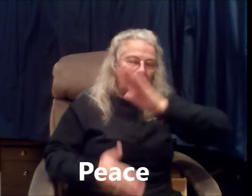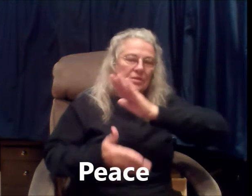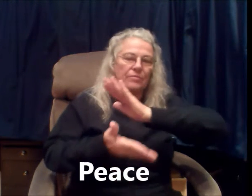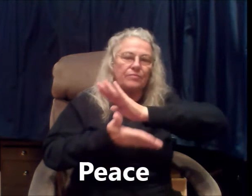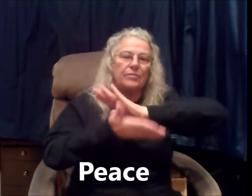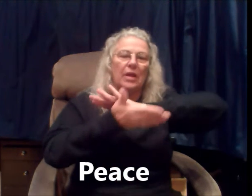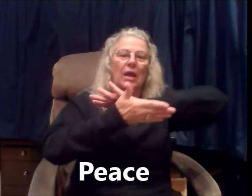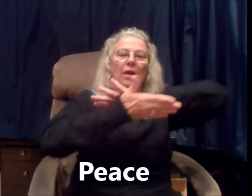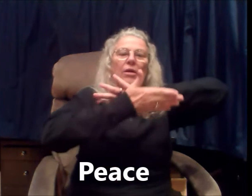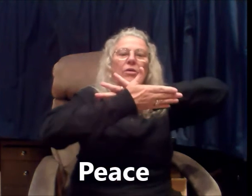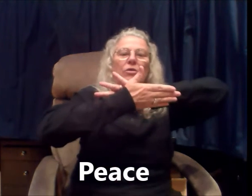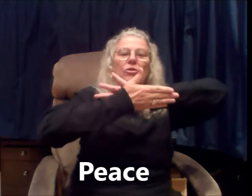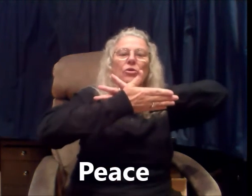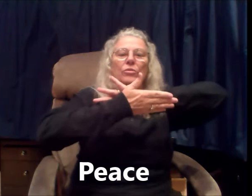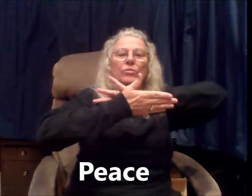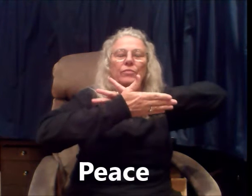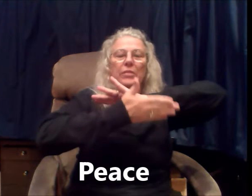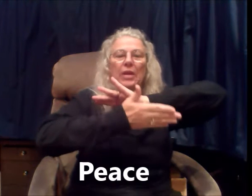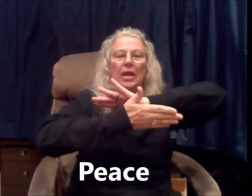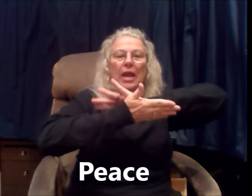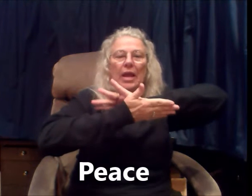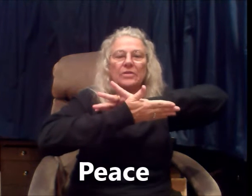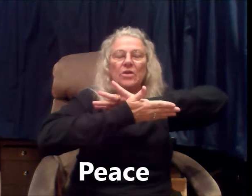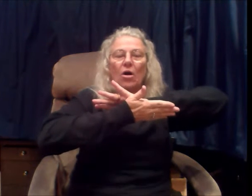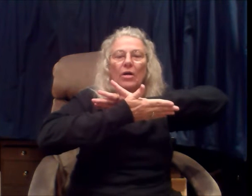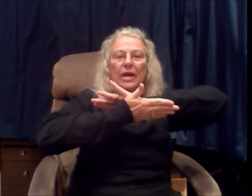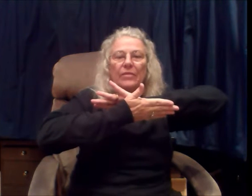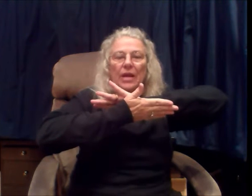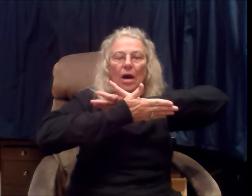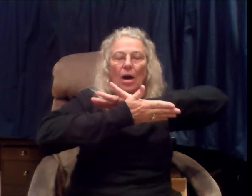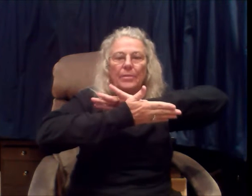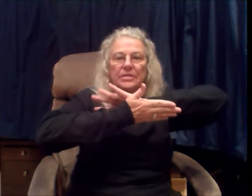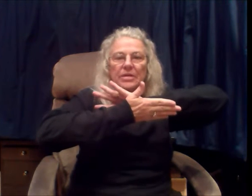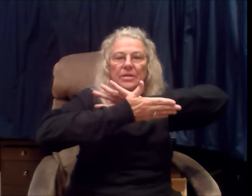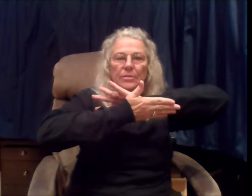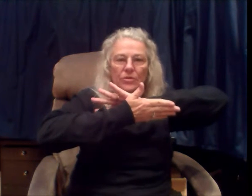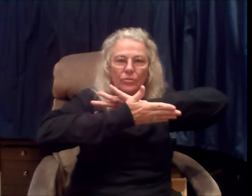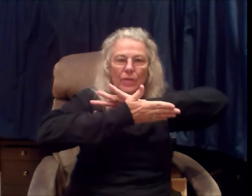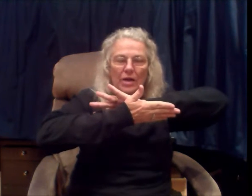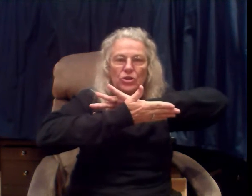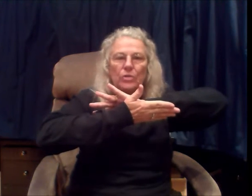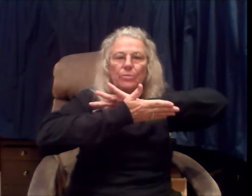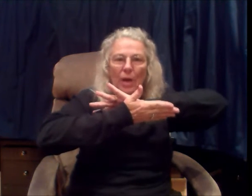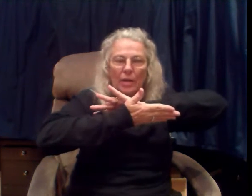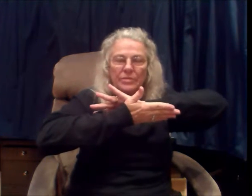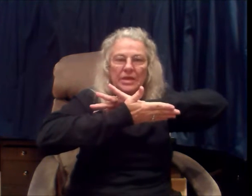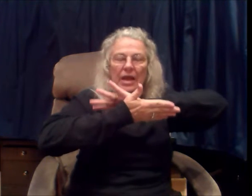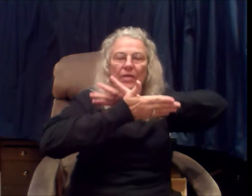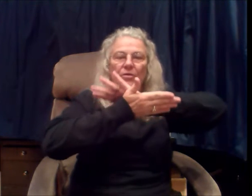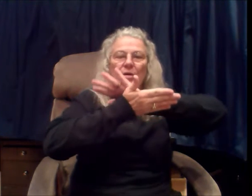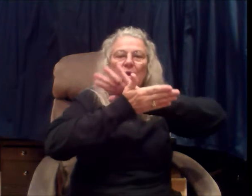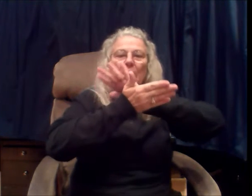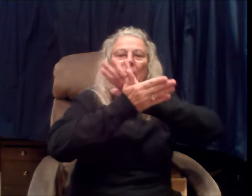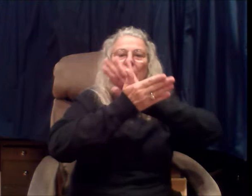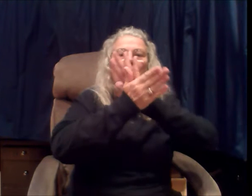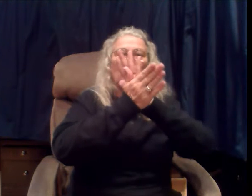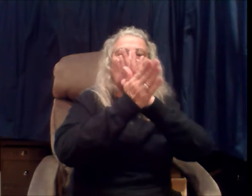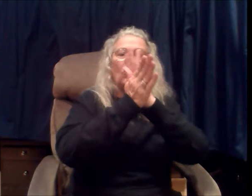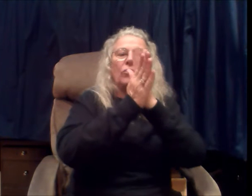Peace, your hands are in the opposite direction, palms together. Roll